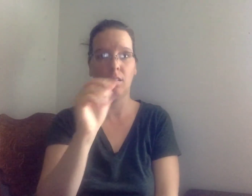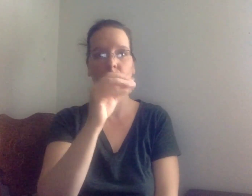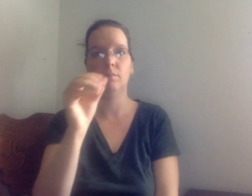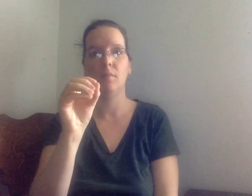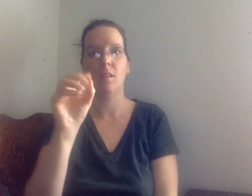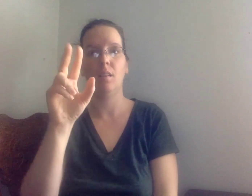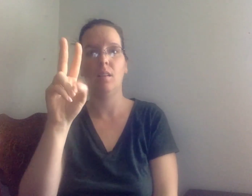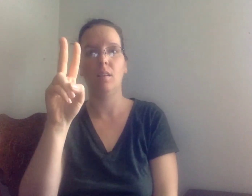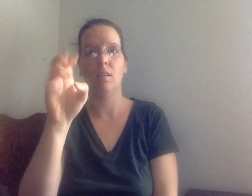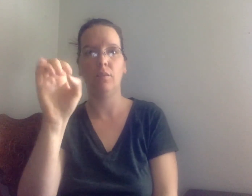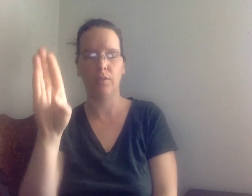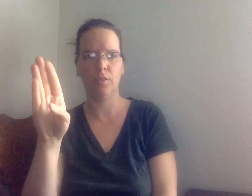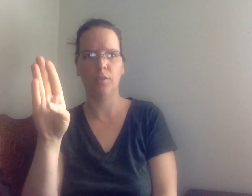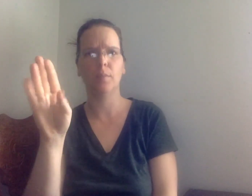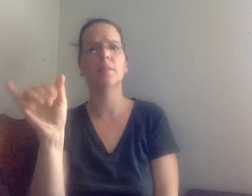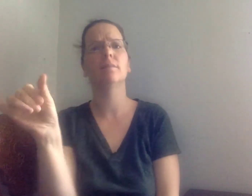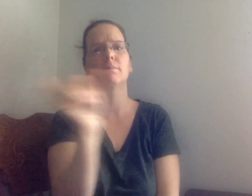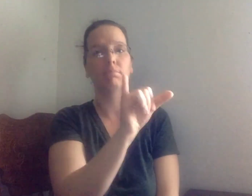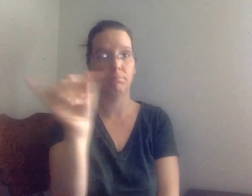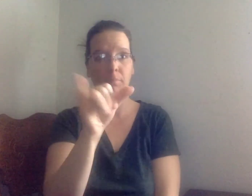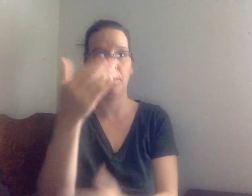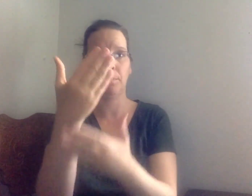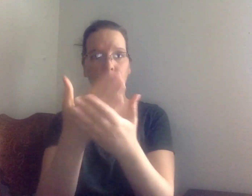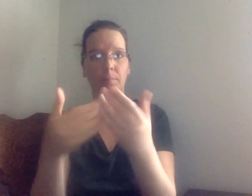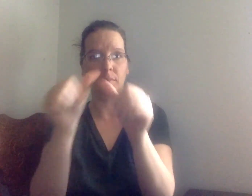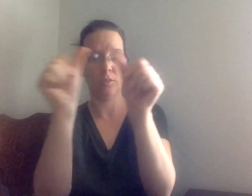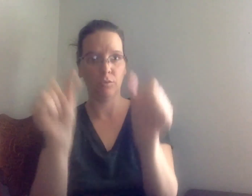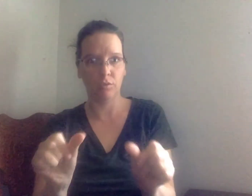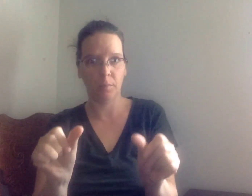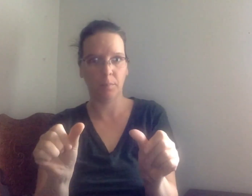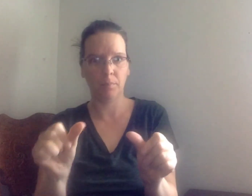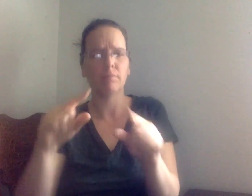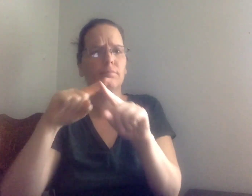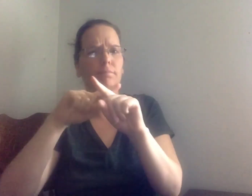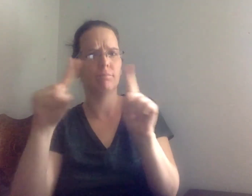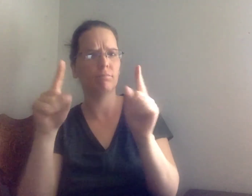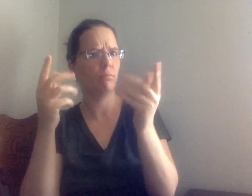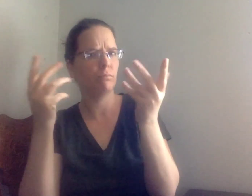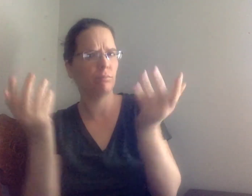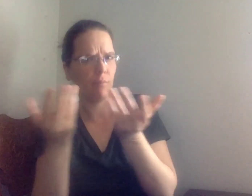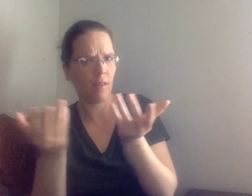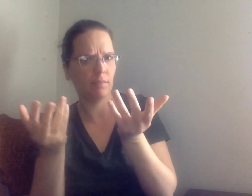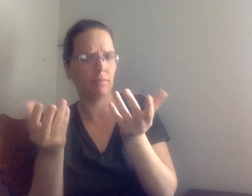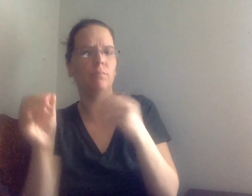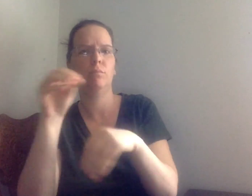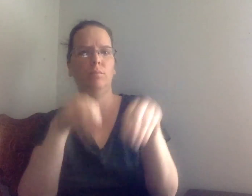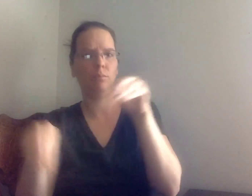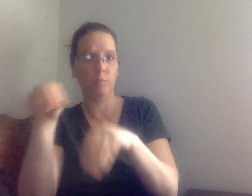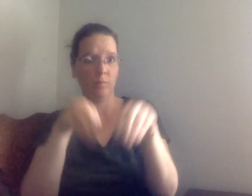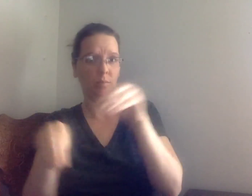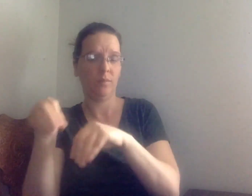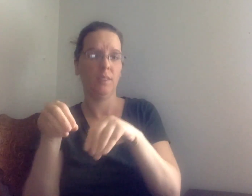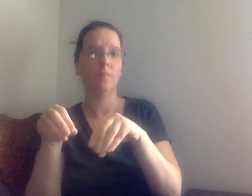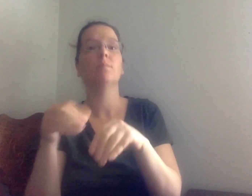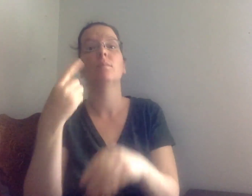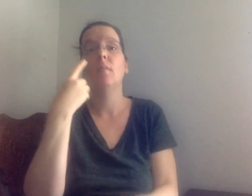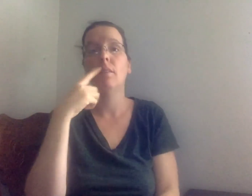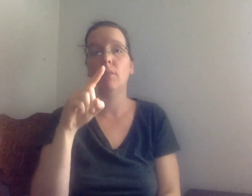both the noun and the verb are the same hand shape, but what they do, how